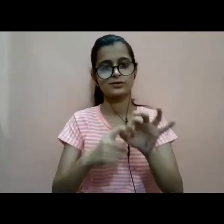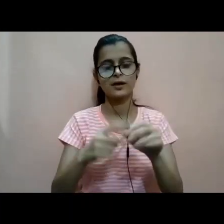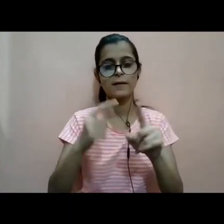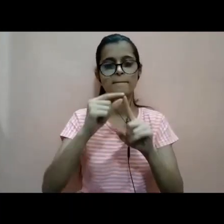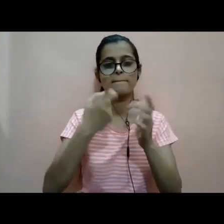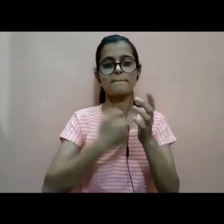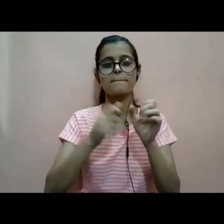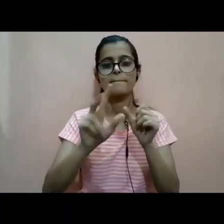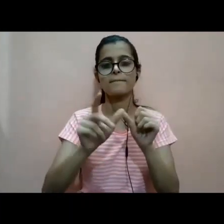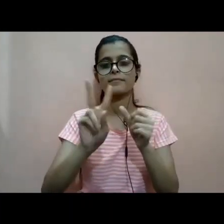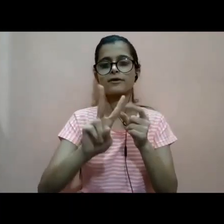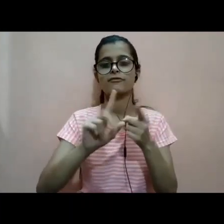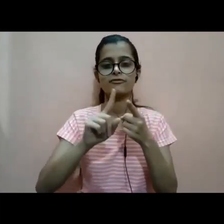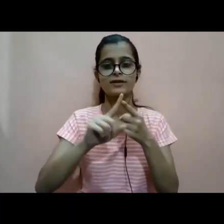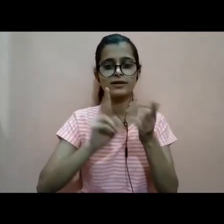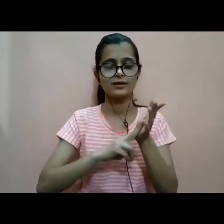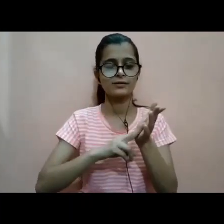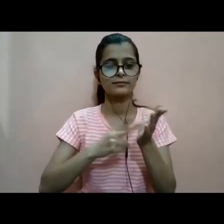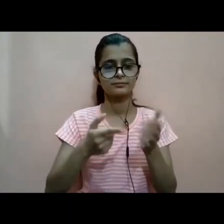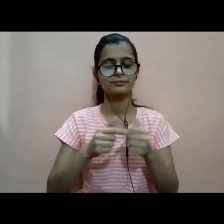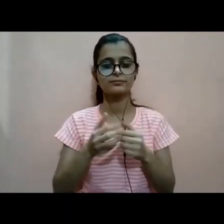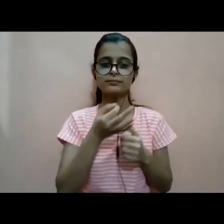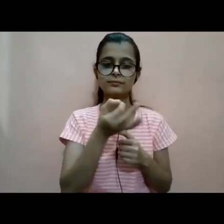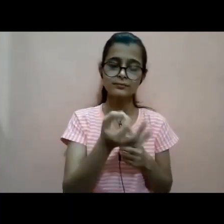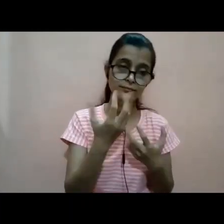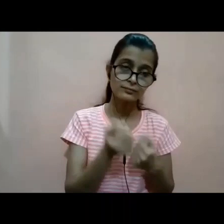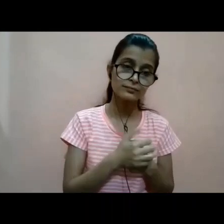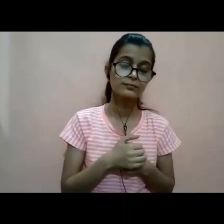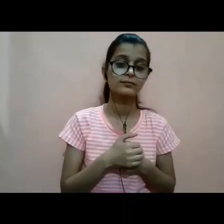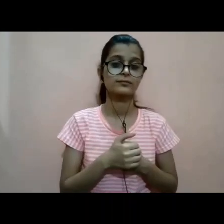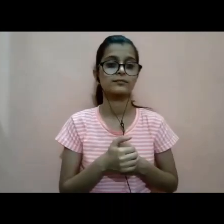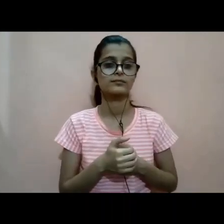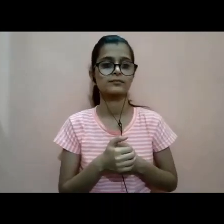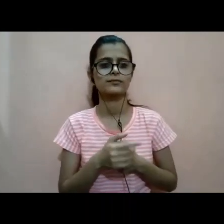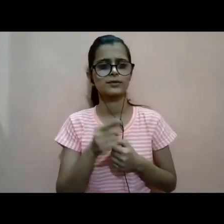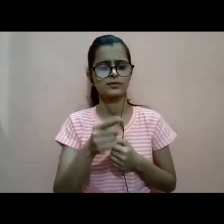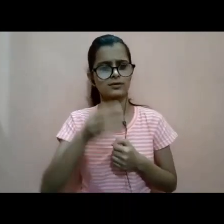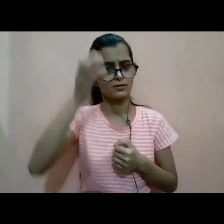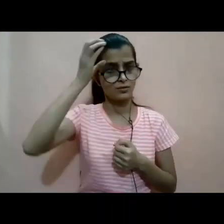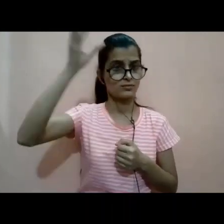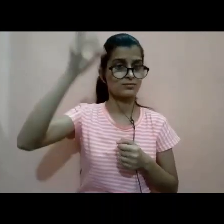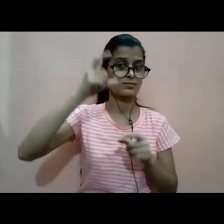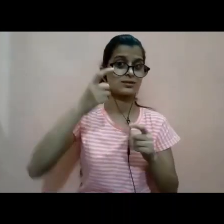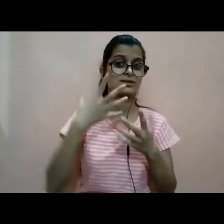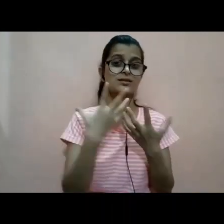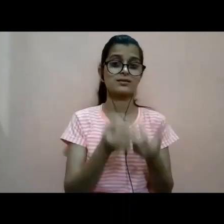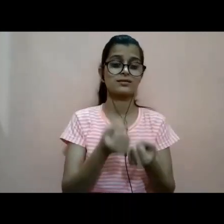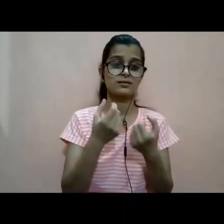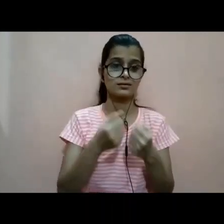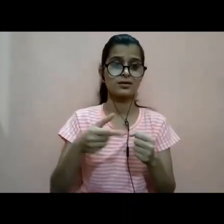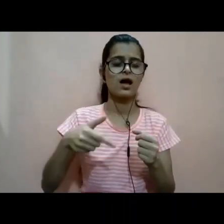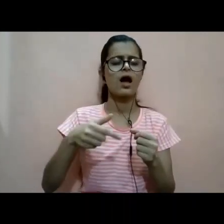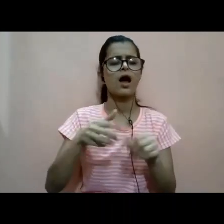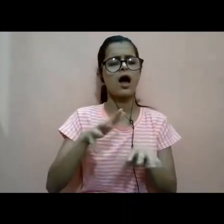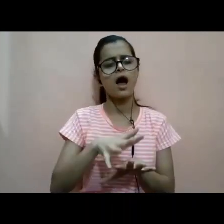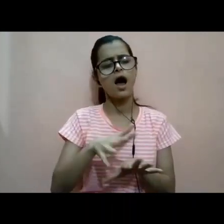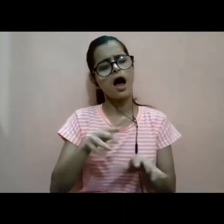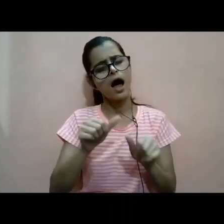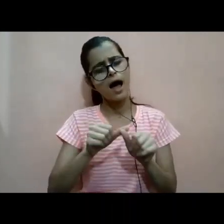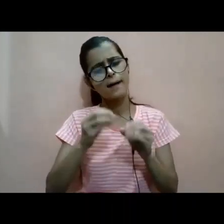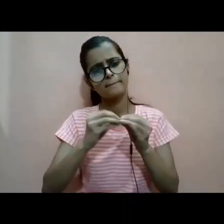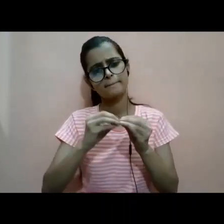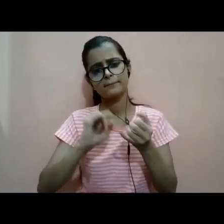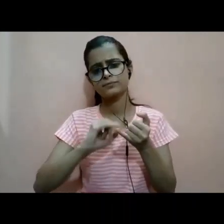ask, he wants to know whether the Lacanian concept of desire, that is, desire is an absolute condition, does it